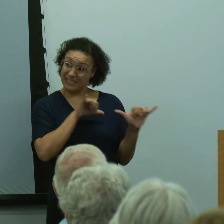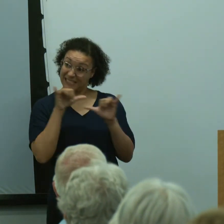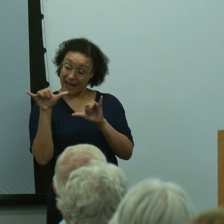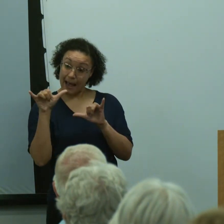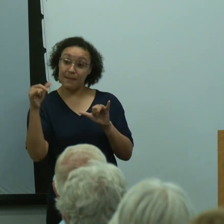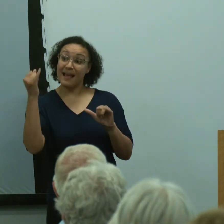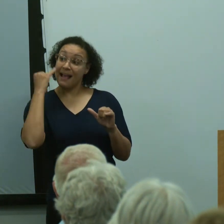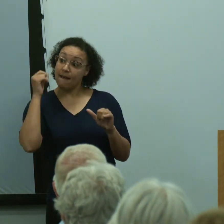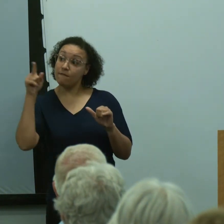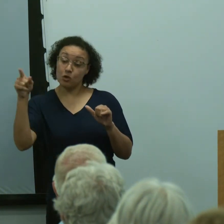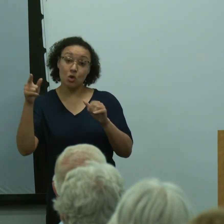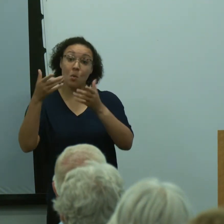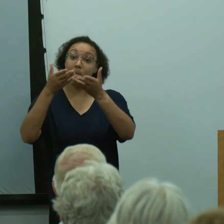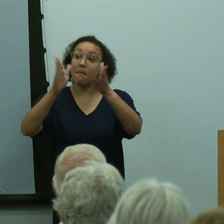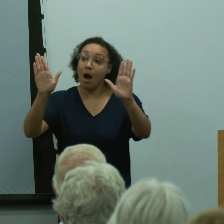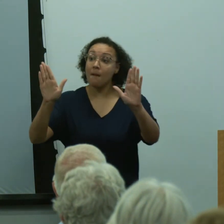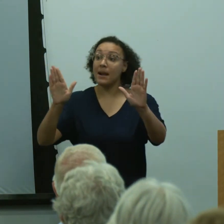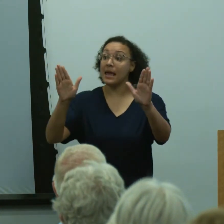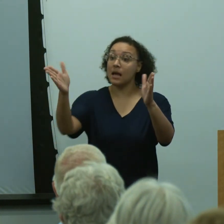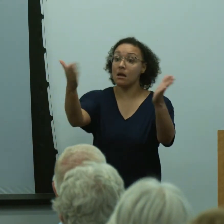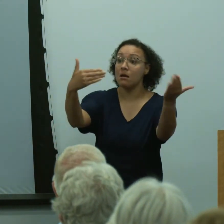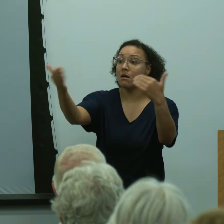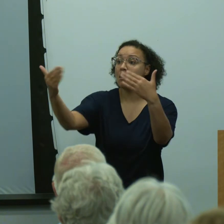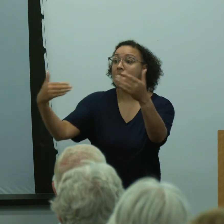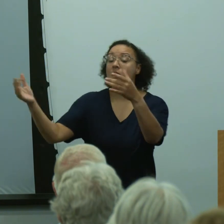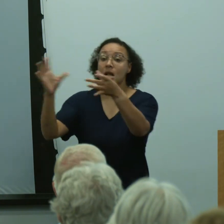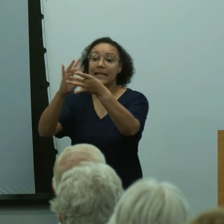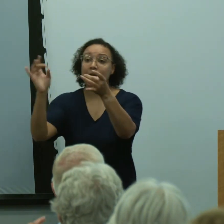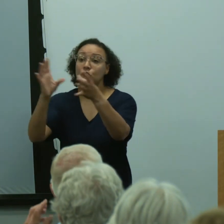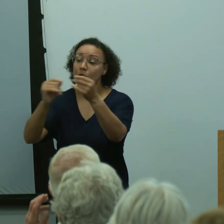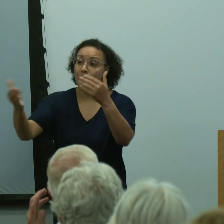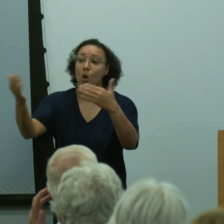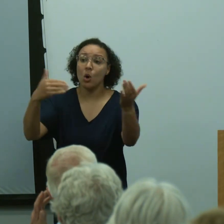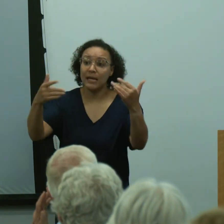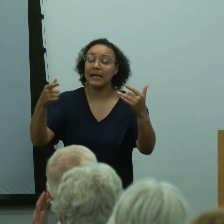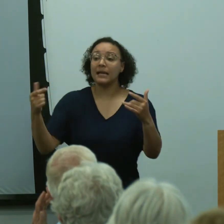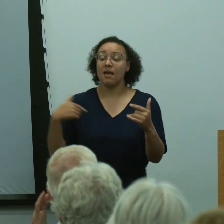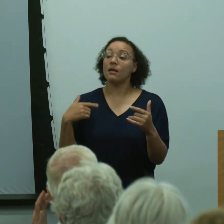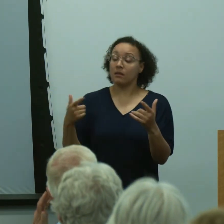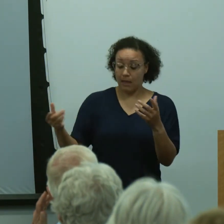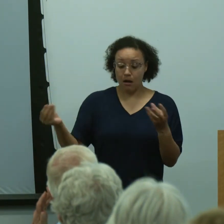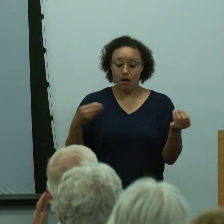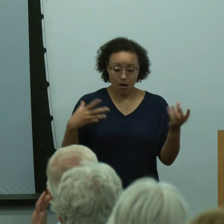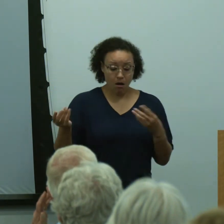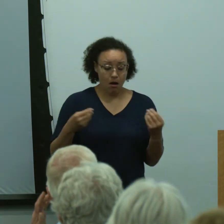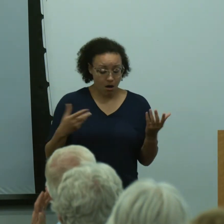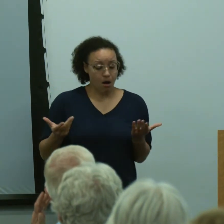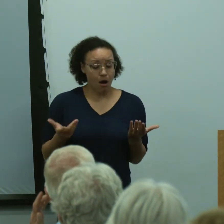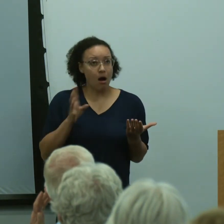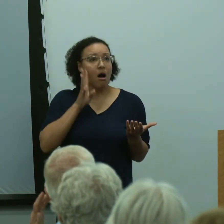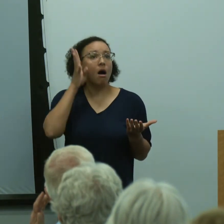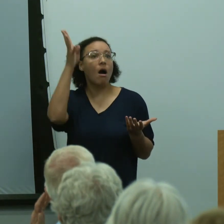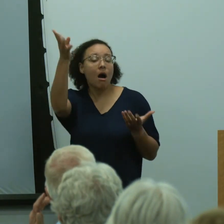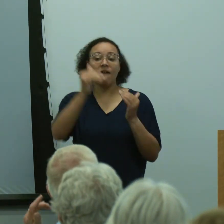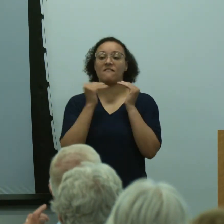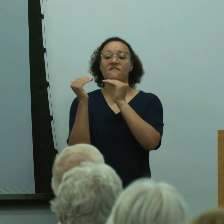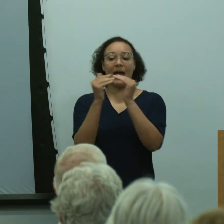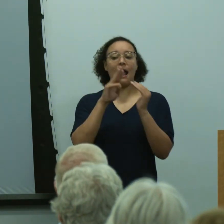gone out and got public testimony, heard from the public, they could have drawn fair maps. But I